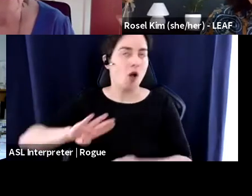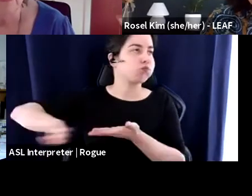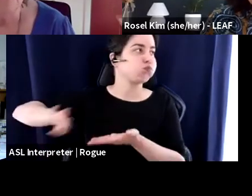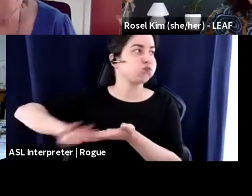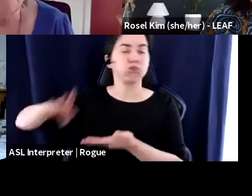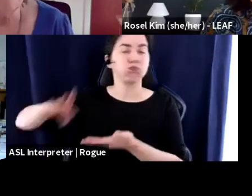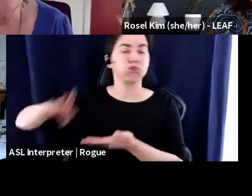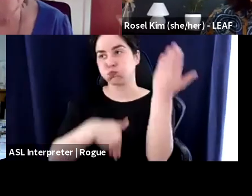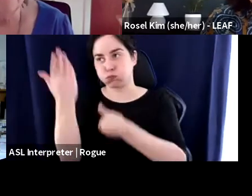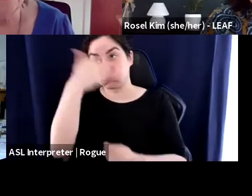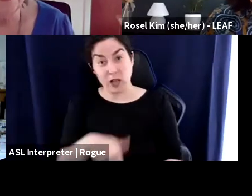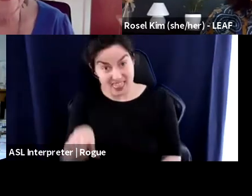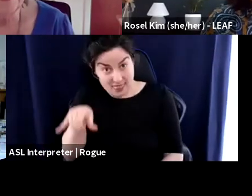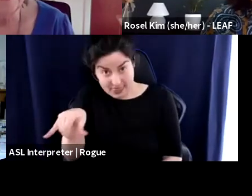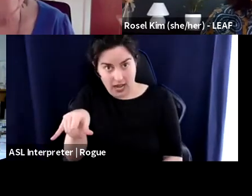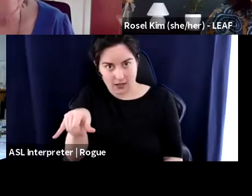doing.